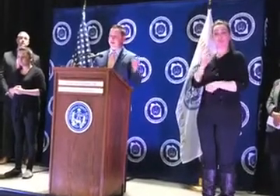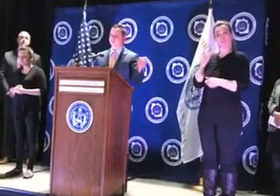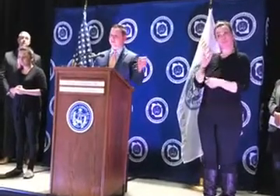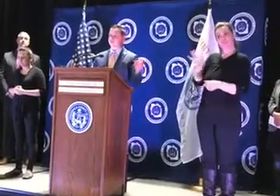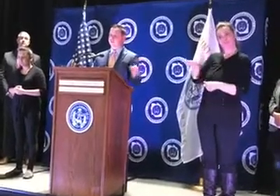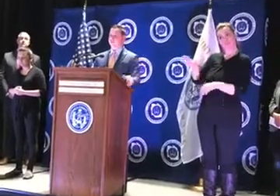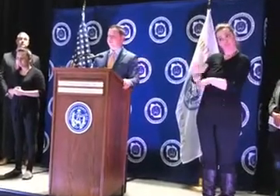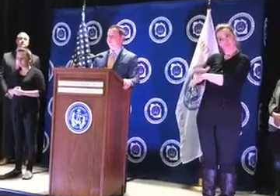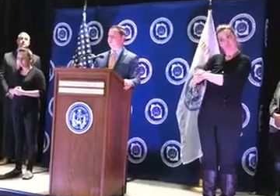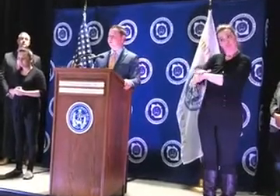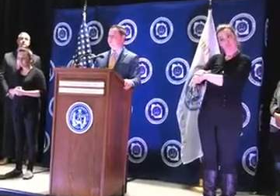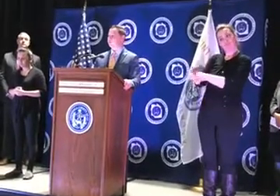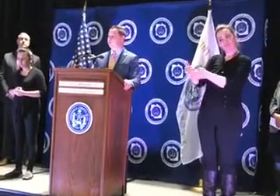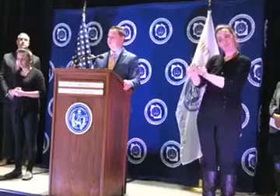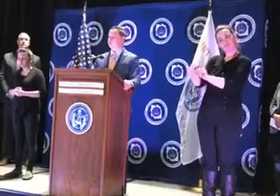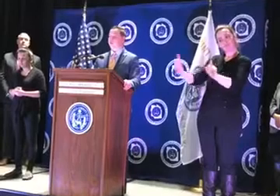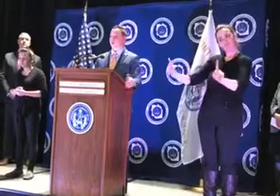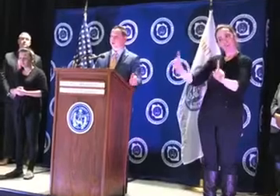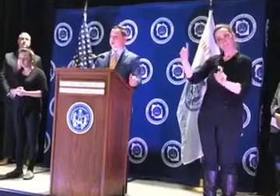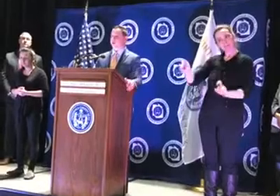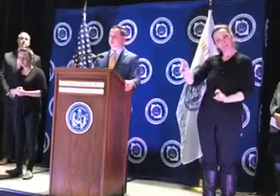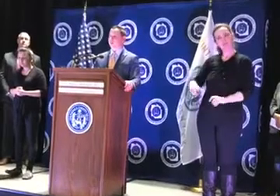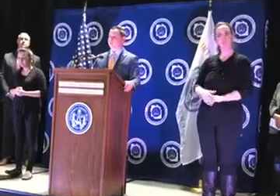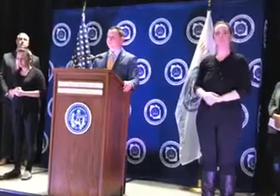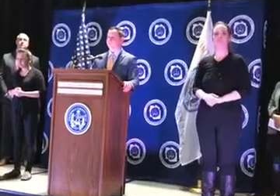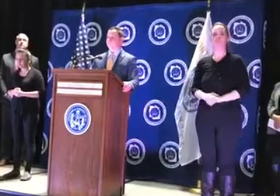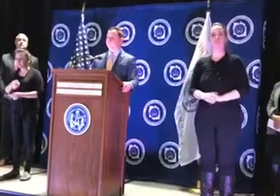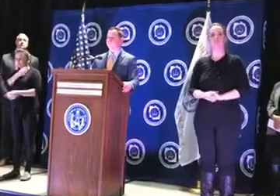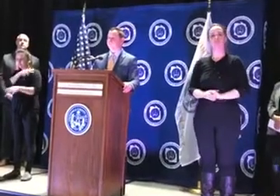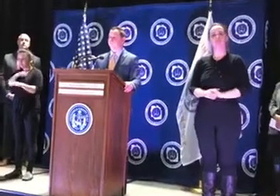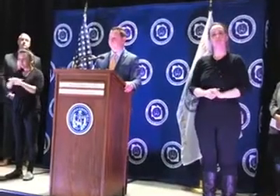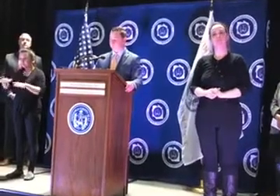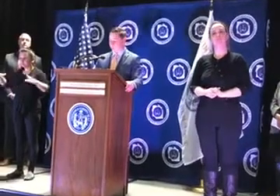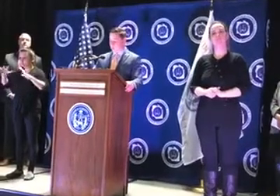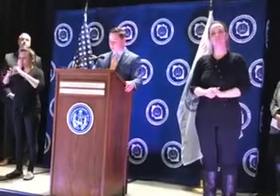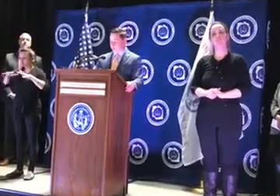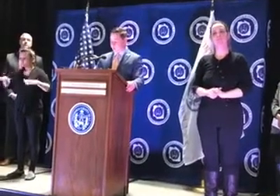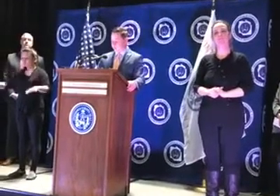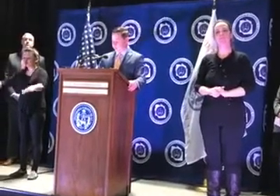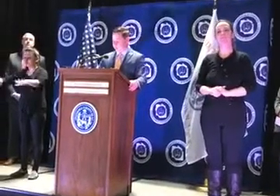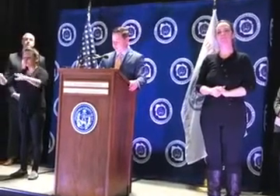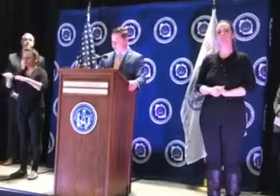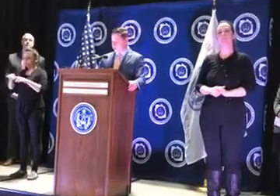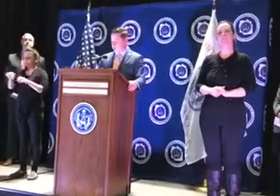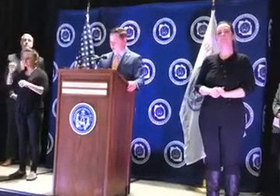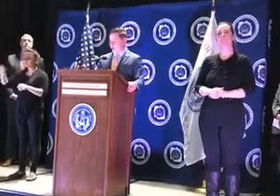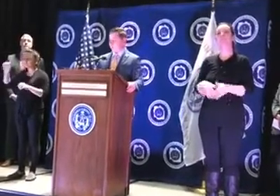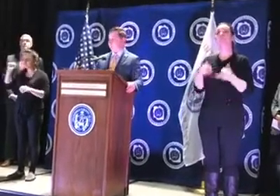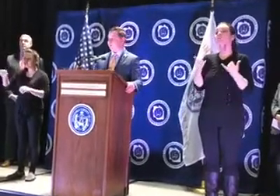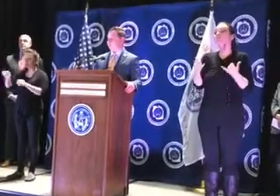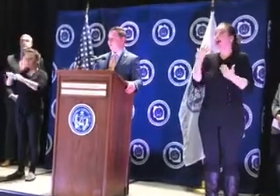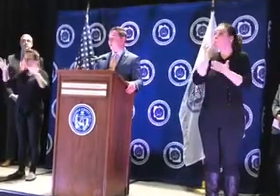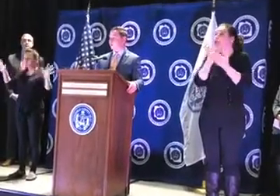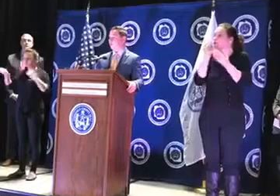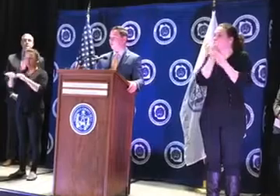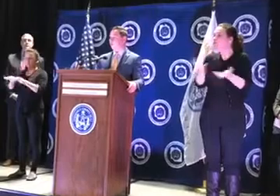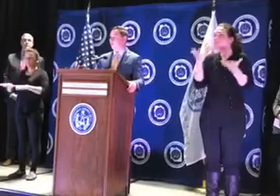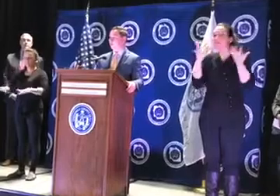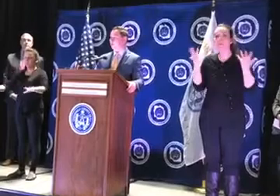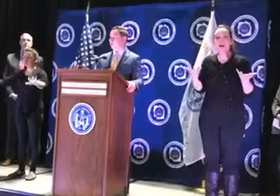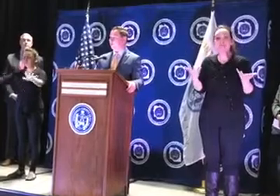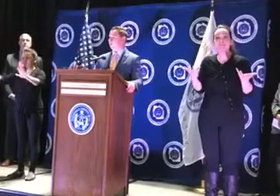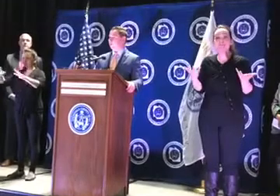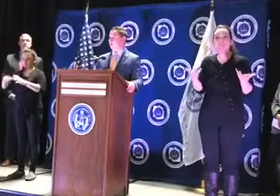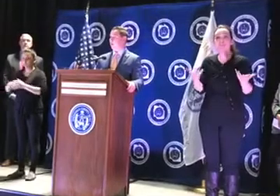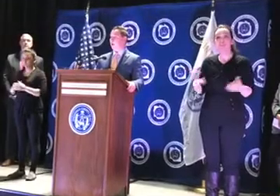sending a message to those community members. We need you to do better. What's the good news today? Look, we got some good news. I got 60 ventilators I hope we'll